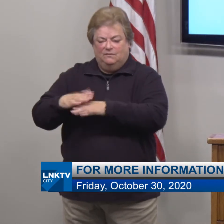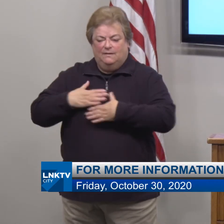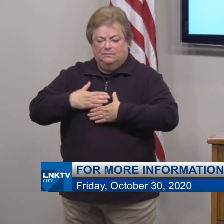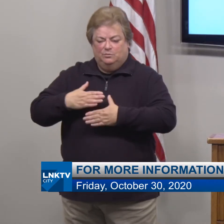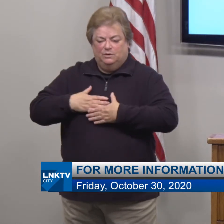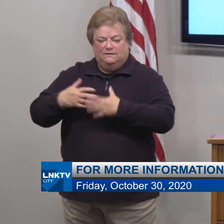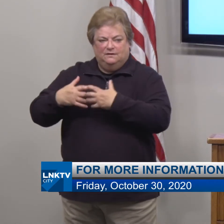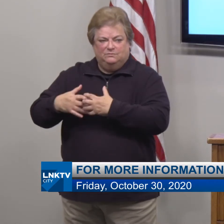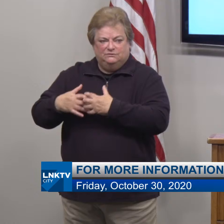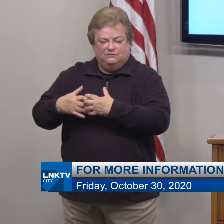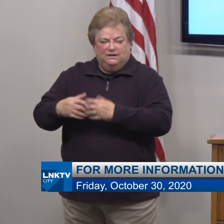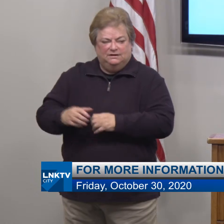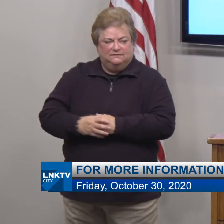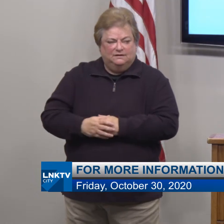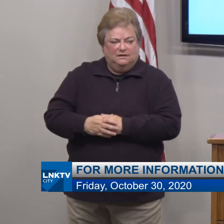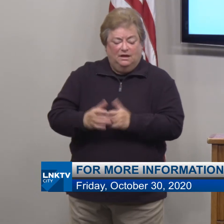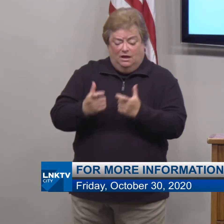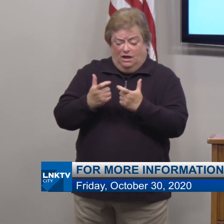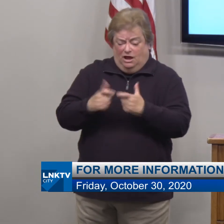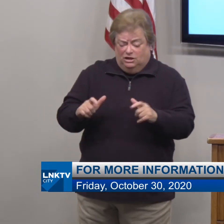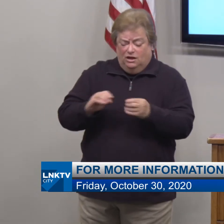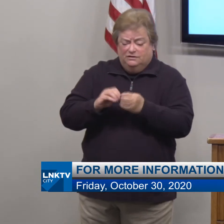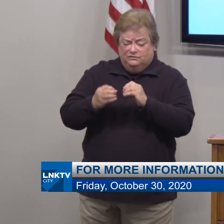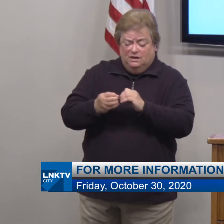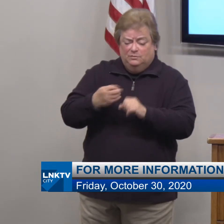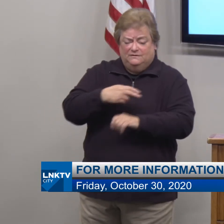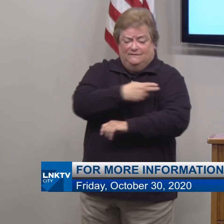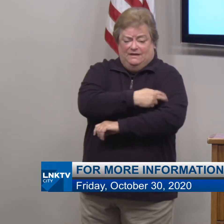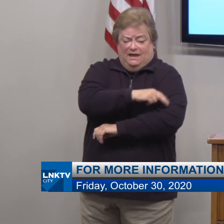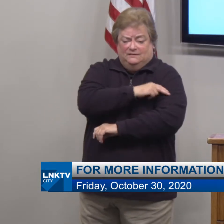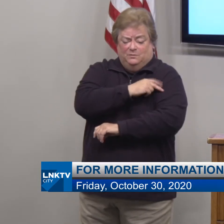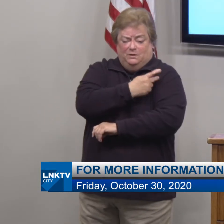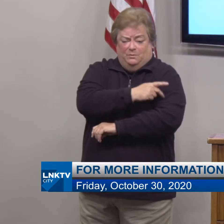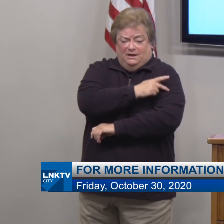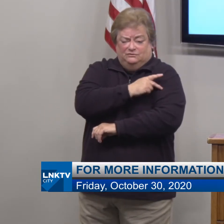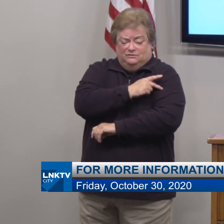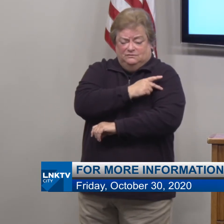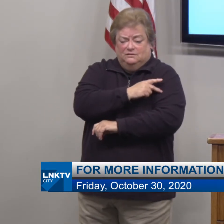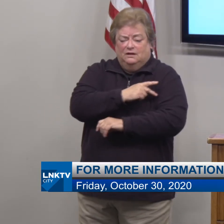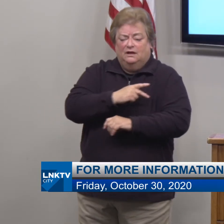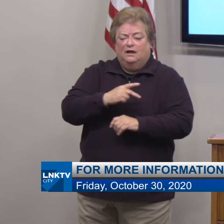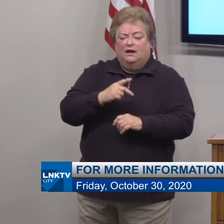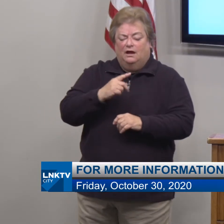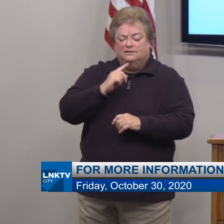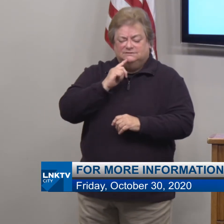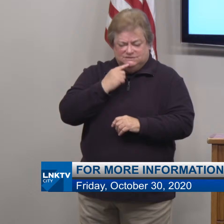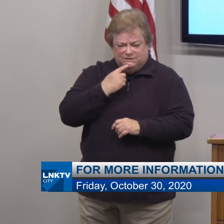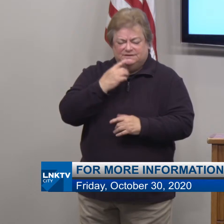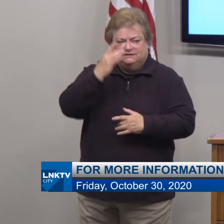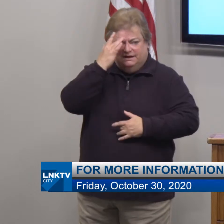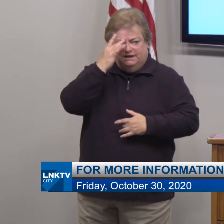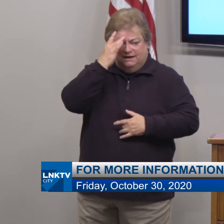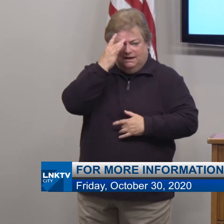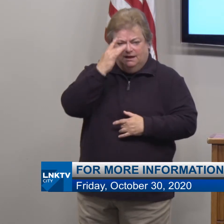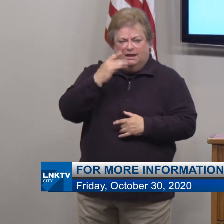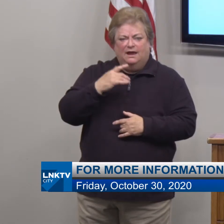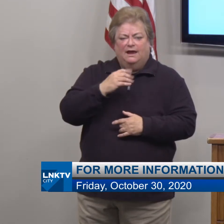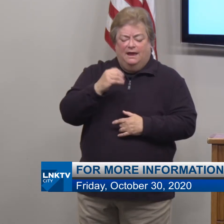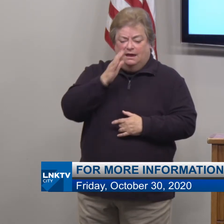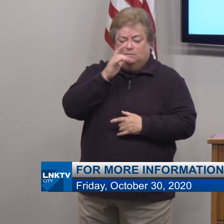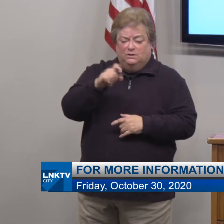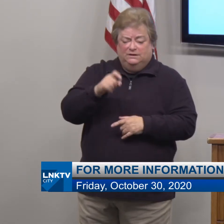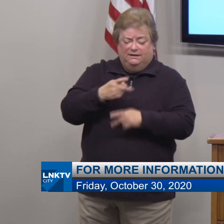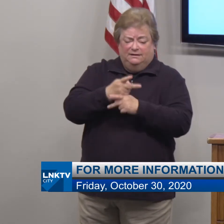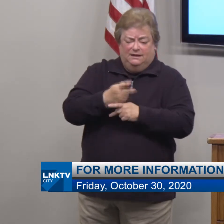ventilators. A large number of hospitalized COVID patients are seriously ill and need care for many